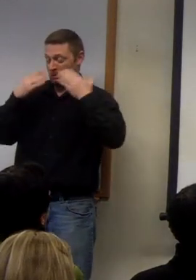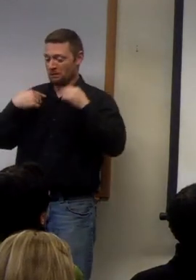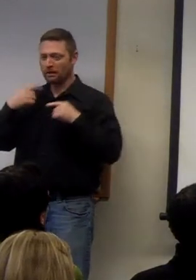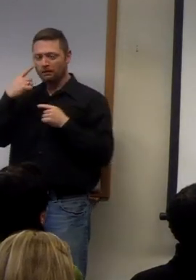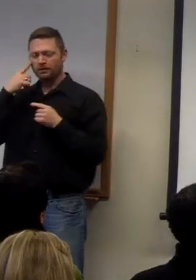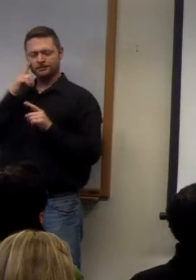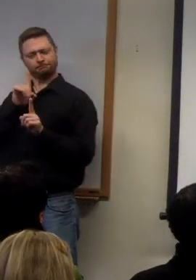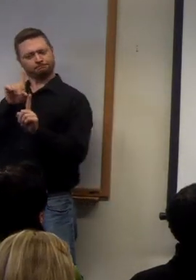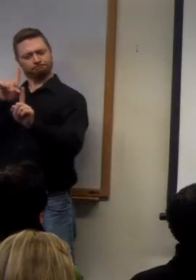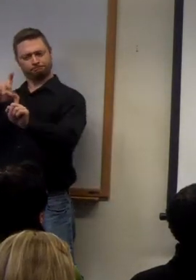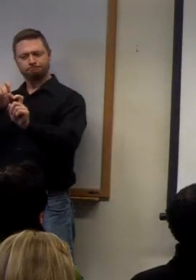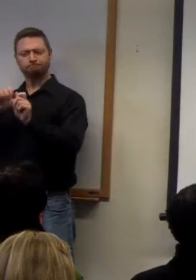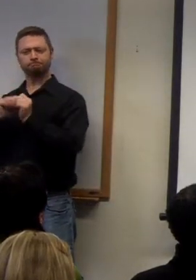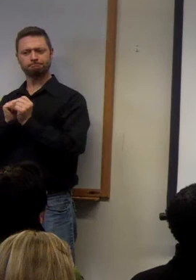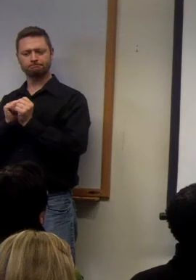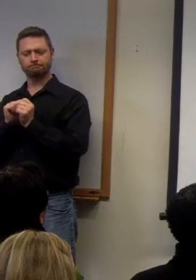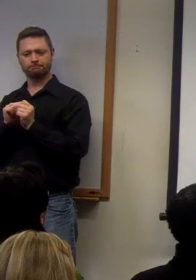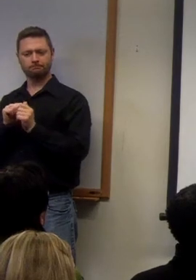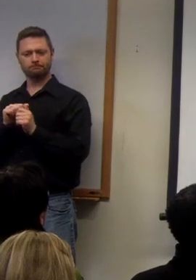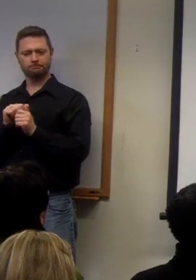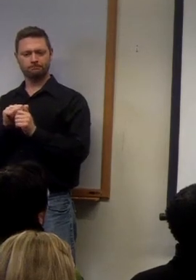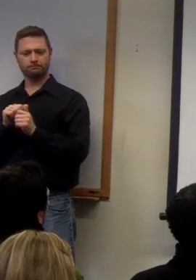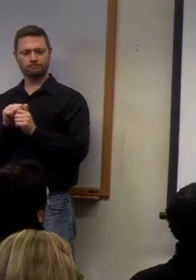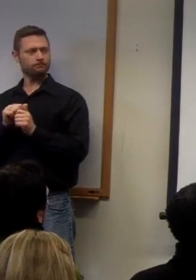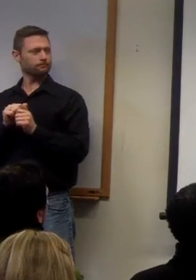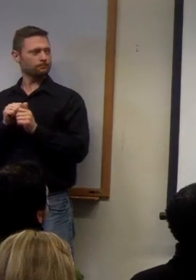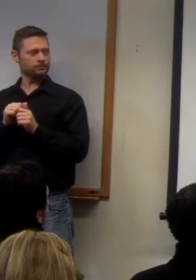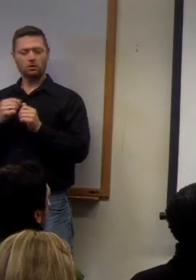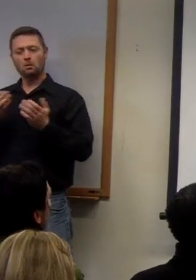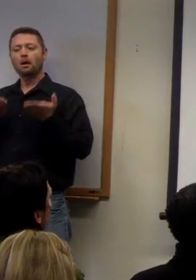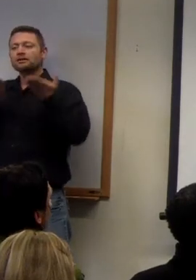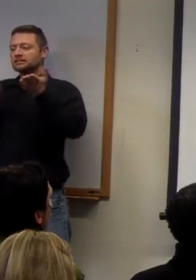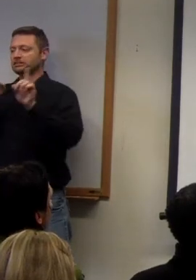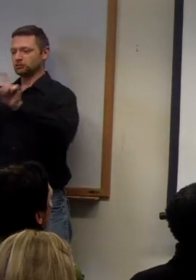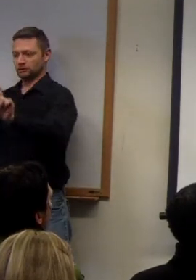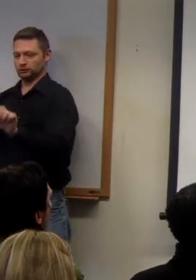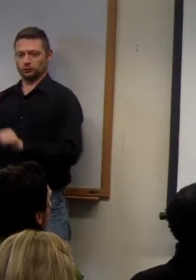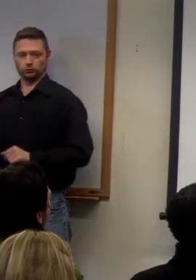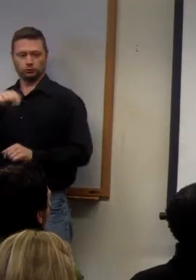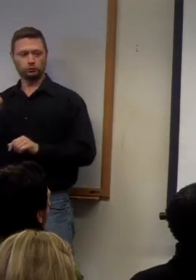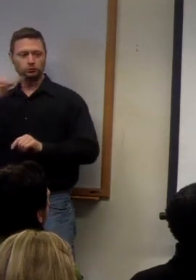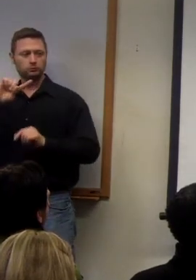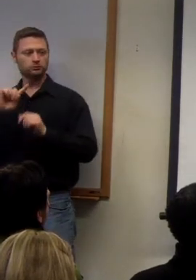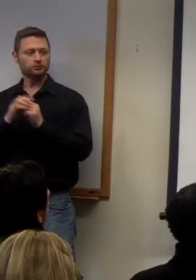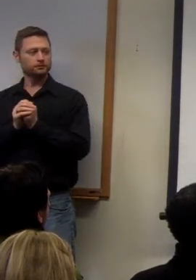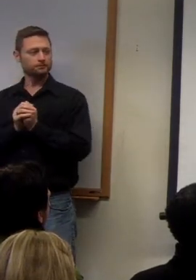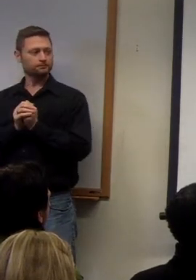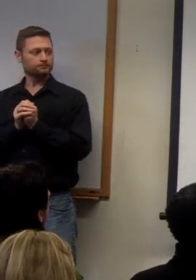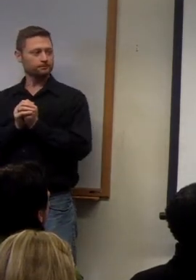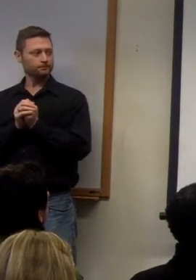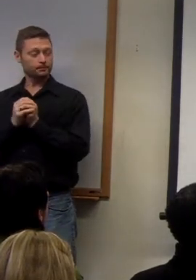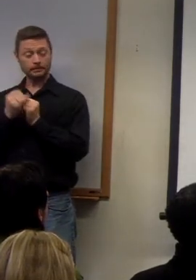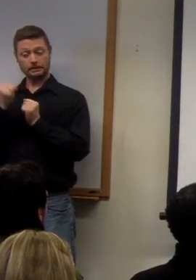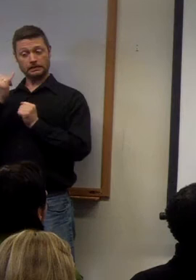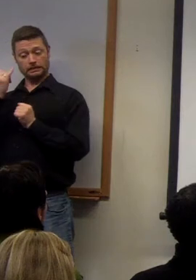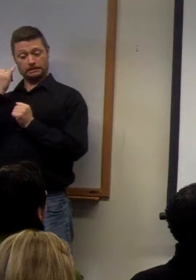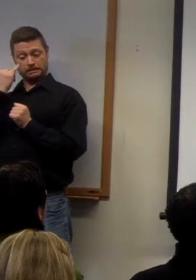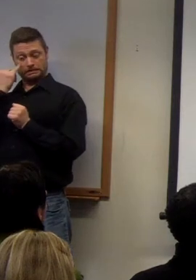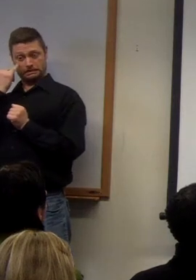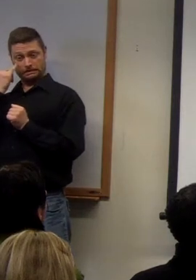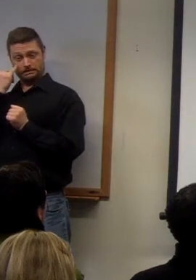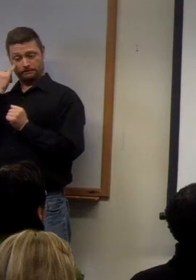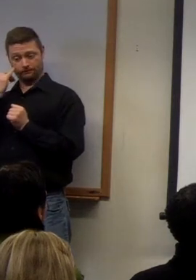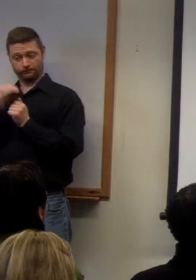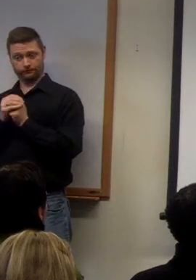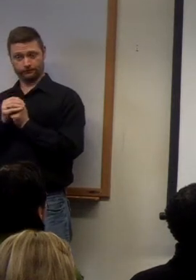her, I asked her, and I'll propose this to you, think about it, is that if history